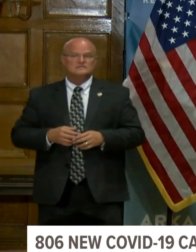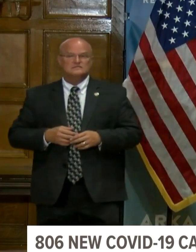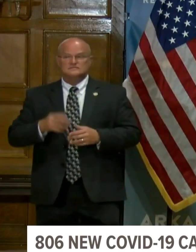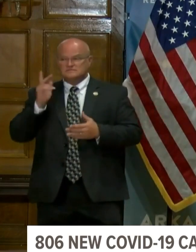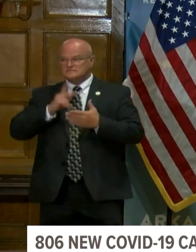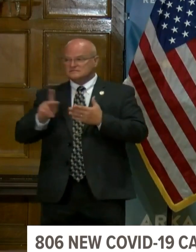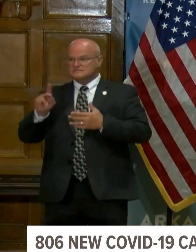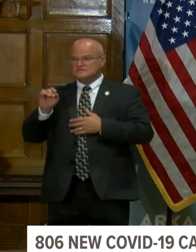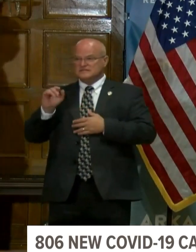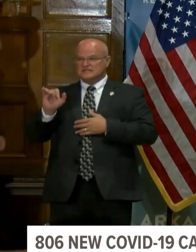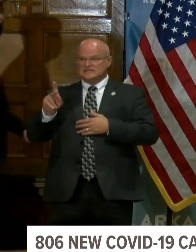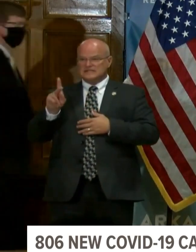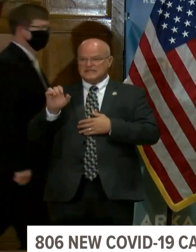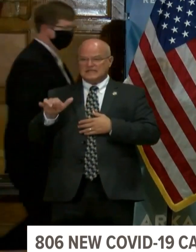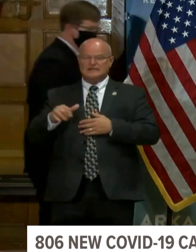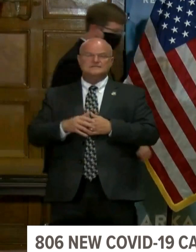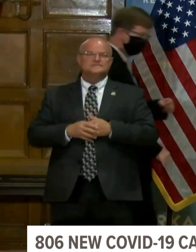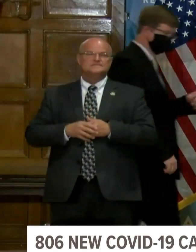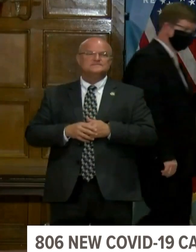Secretary Key?